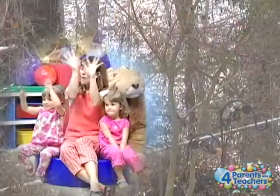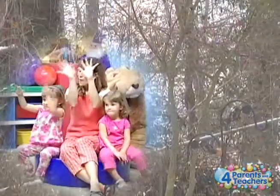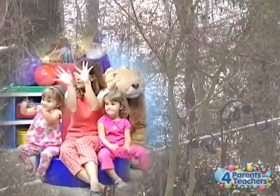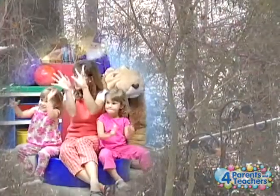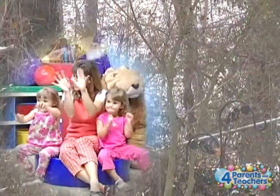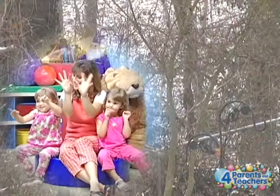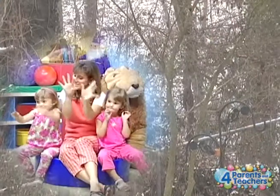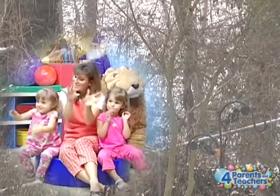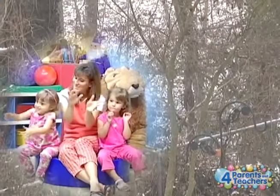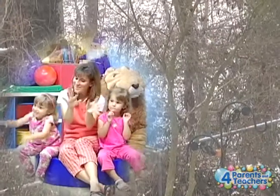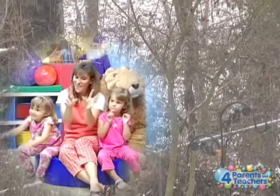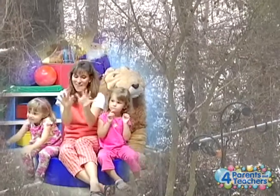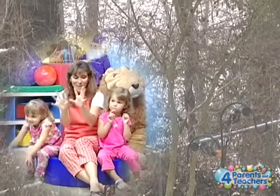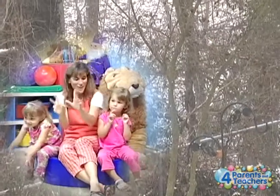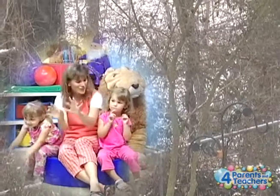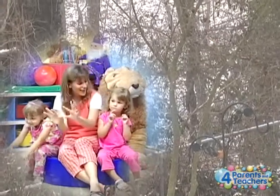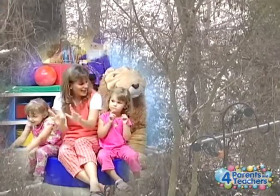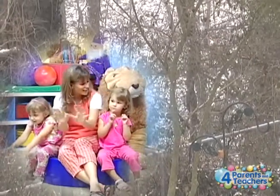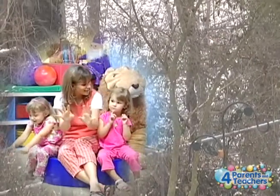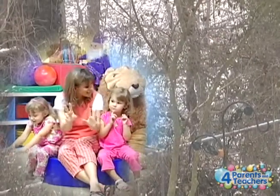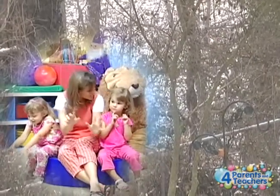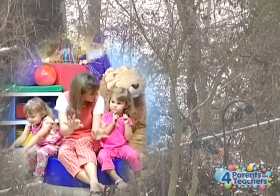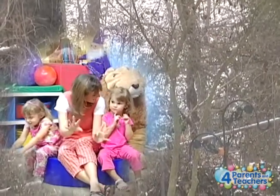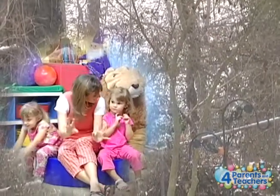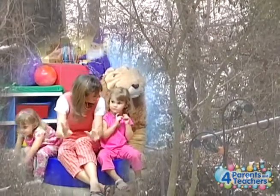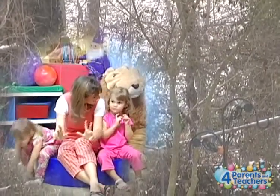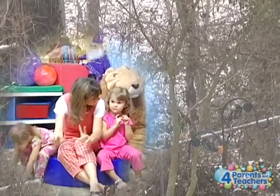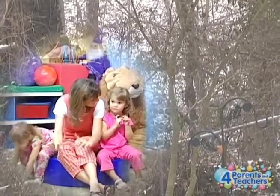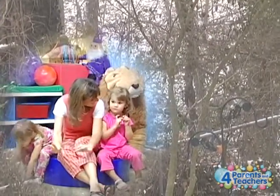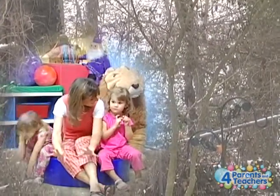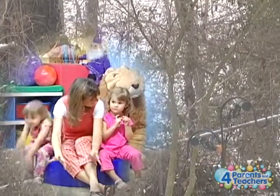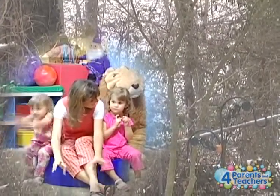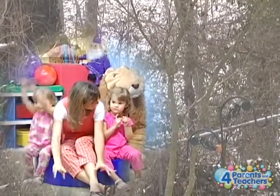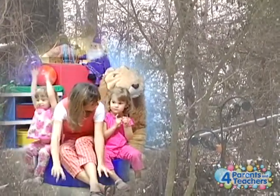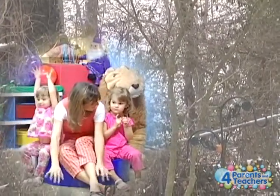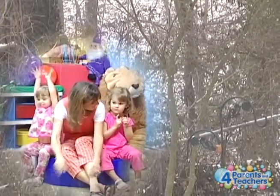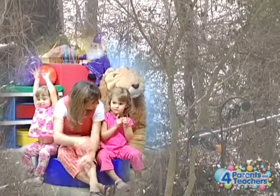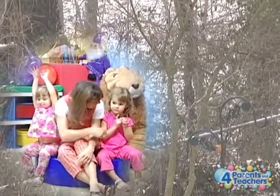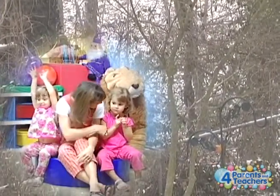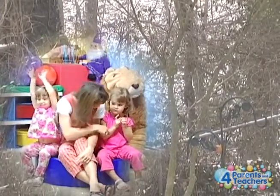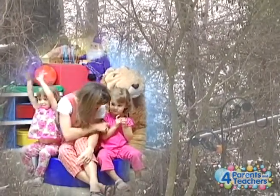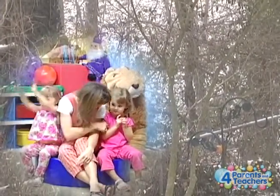flakes, snow flakes falling to the ground